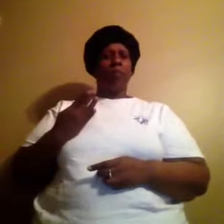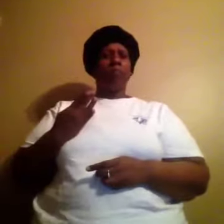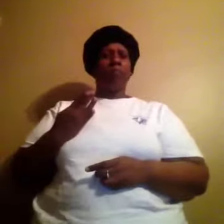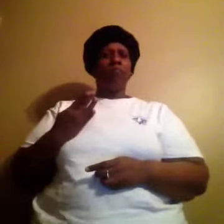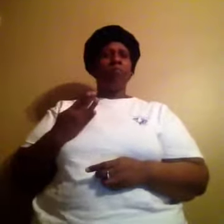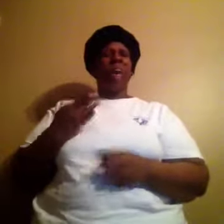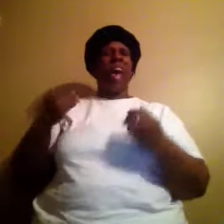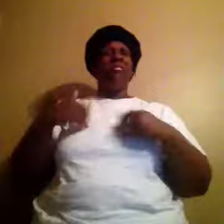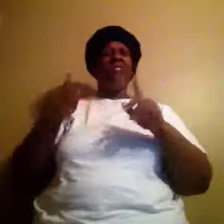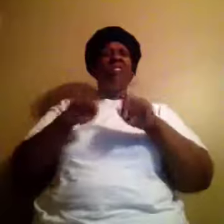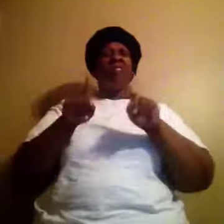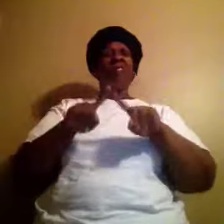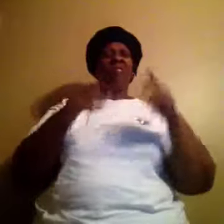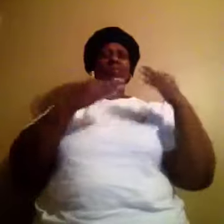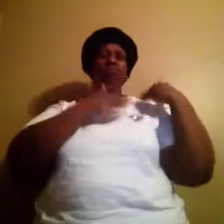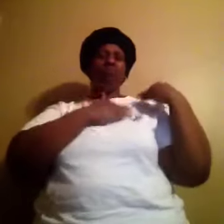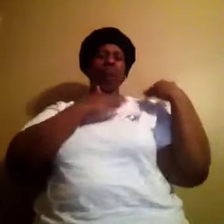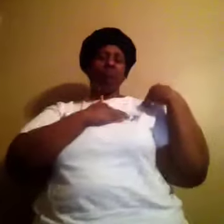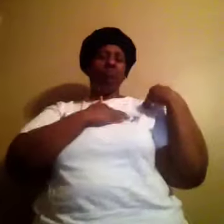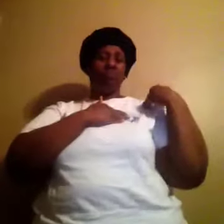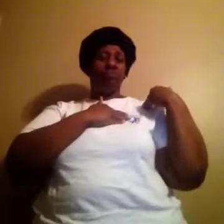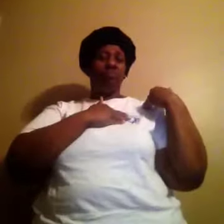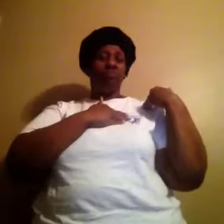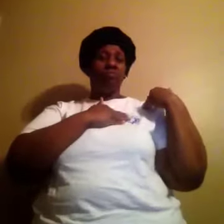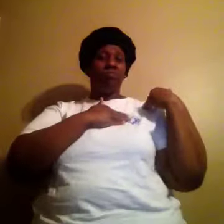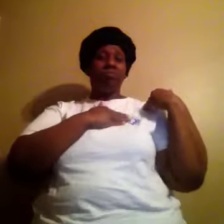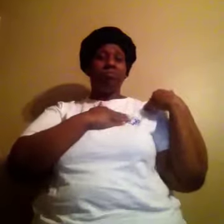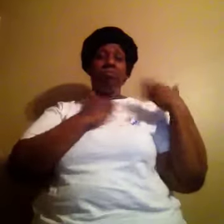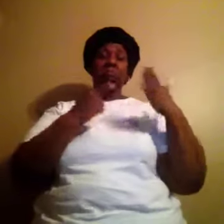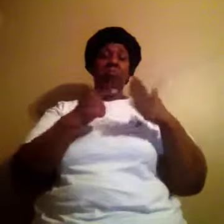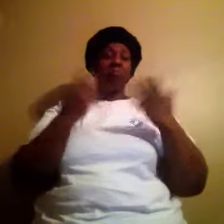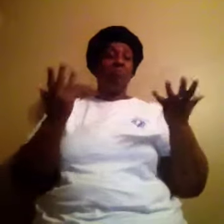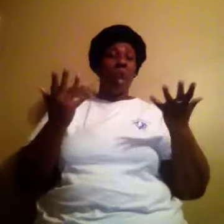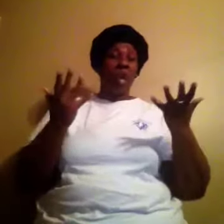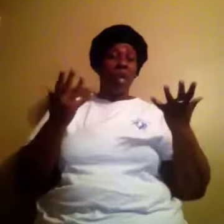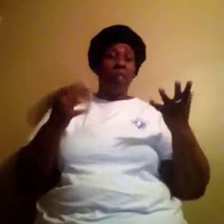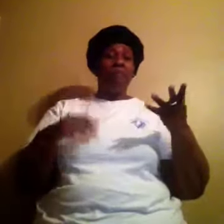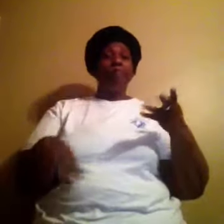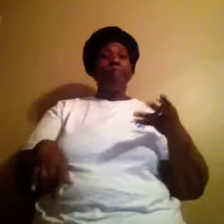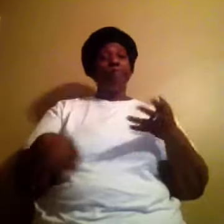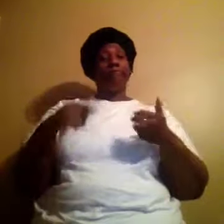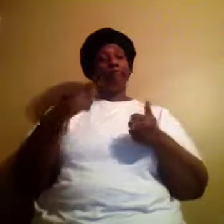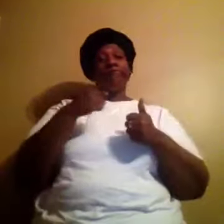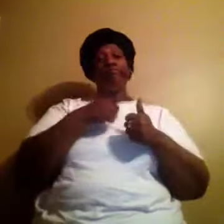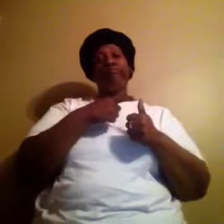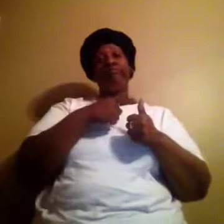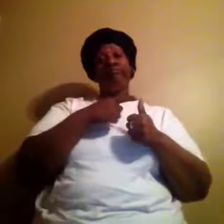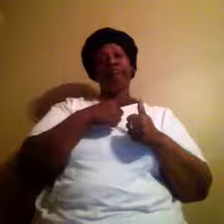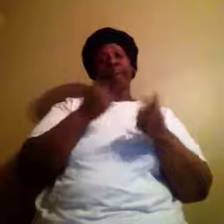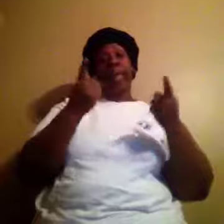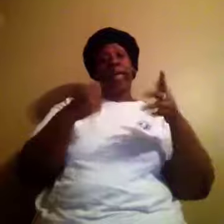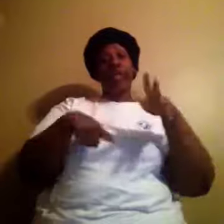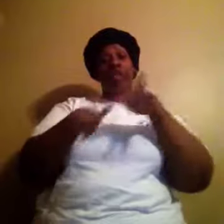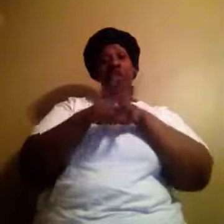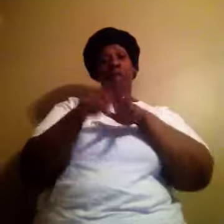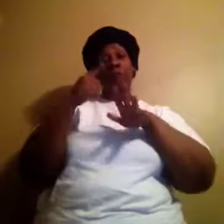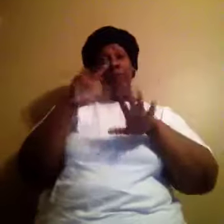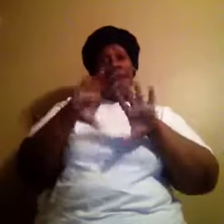different responsibilities. For example, I come to class.